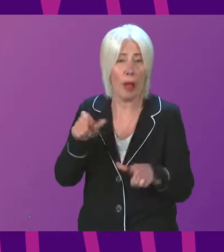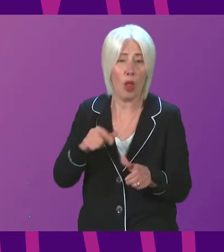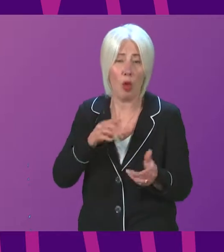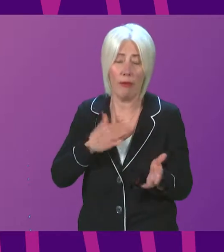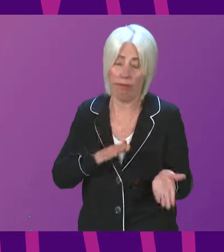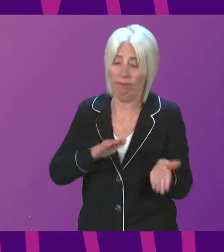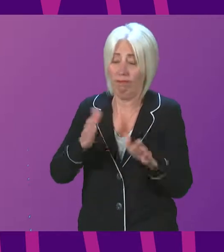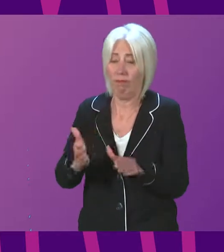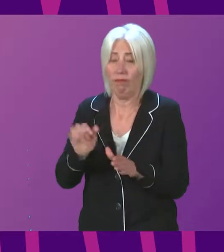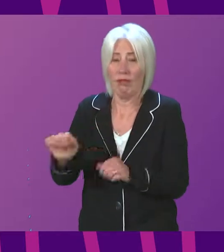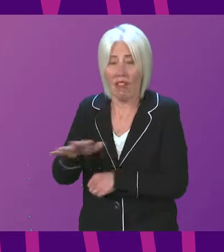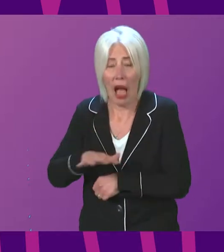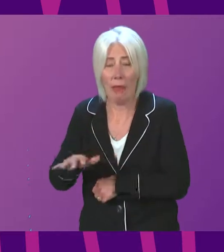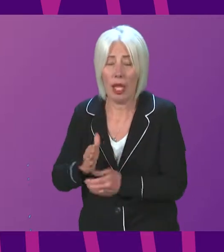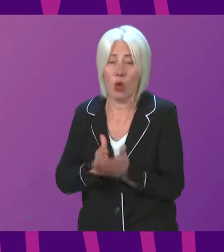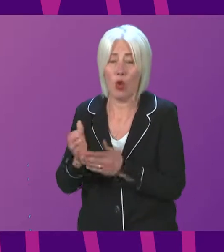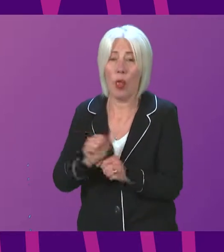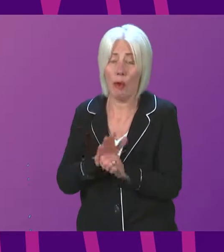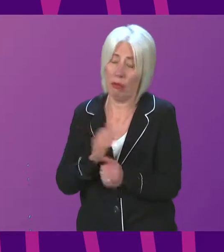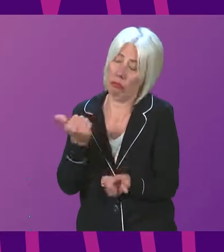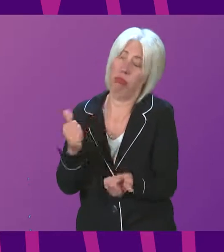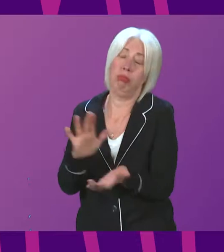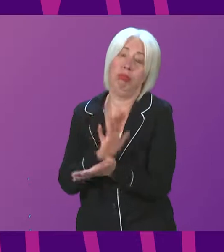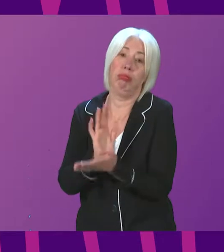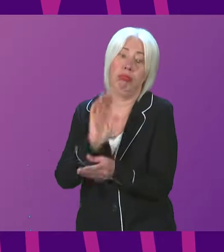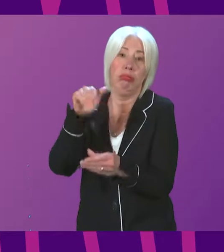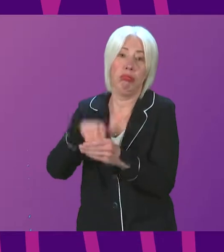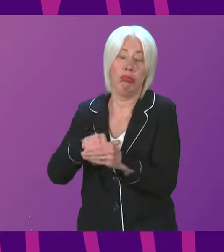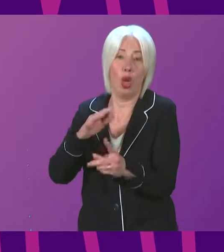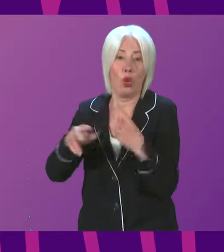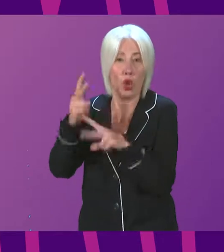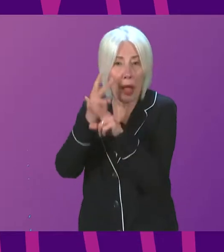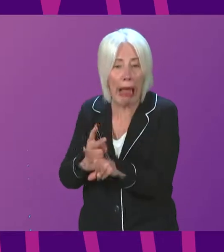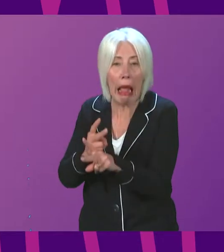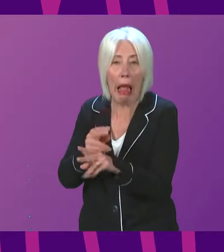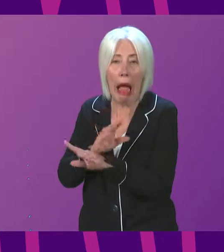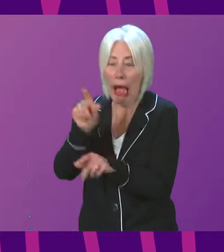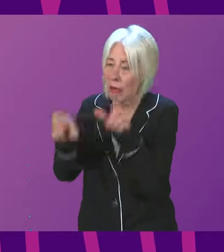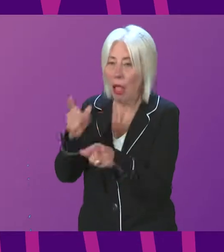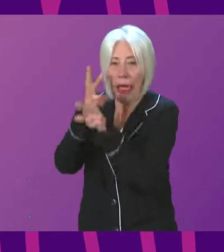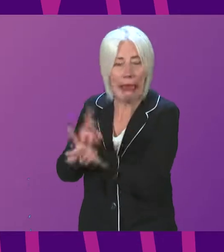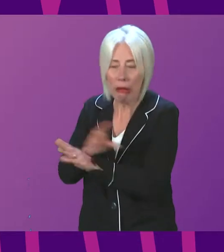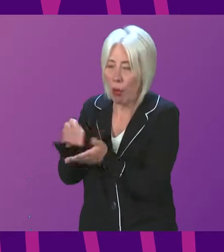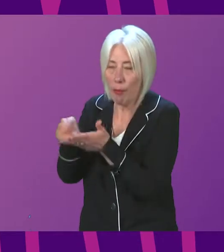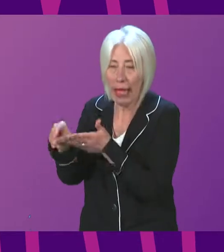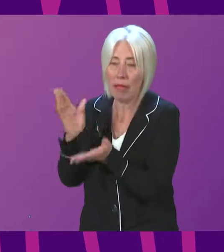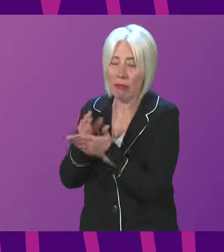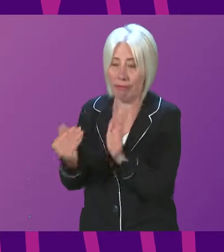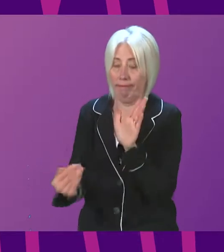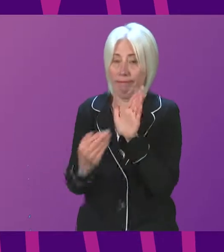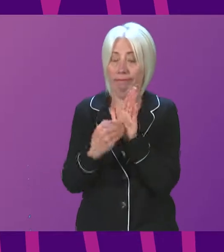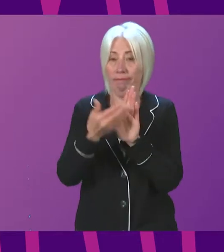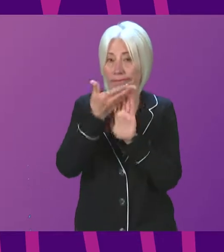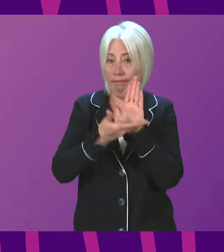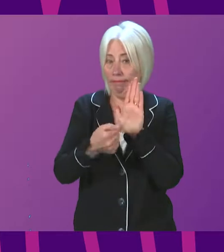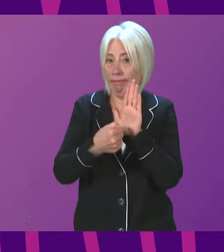I very much welcome the inclusion of social care and unpaid carers to the terms of reference, something that many have called for. Social